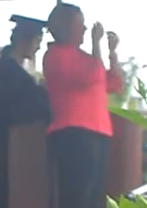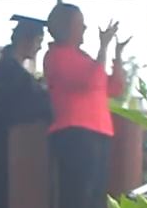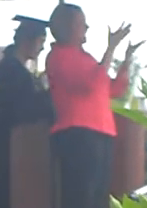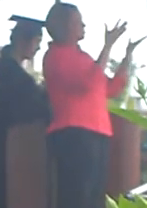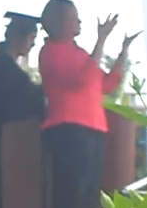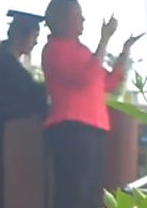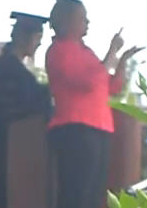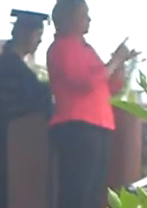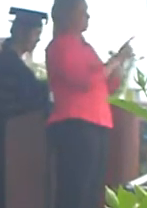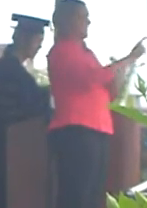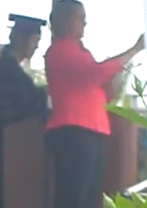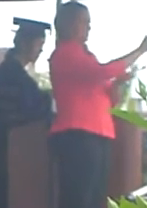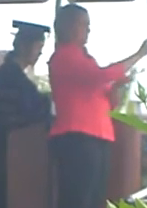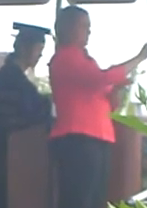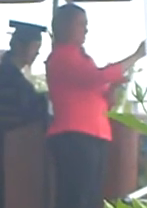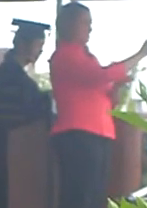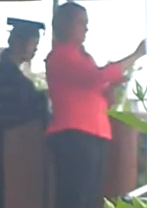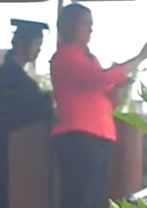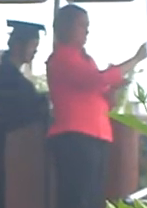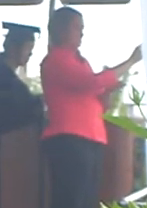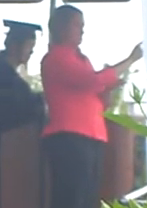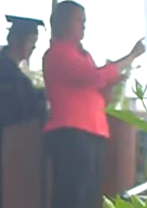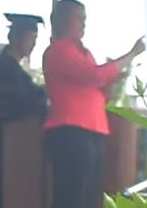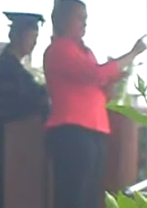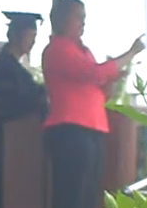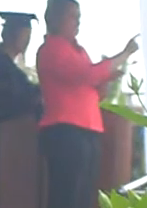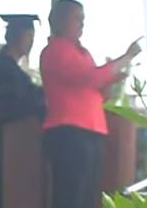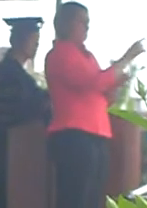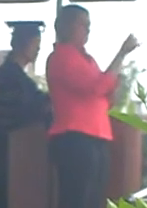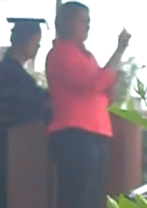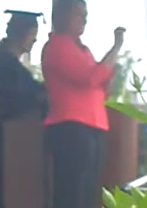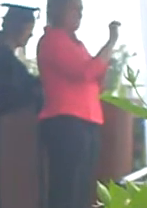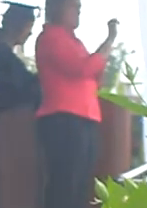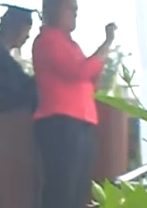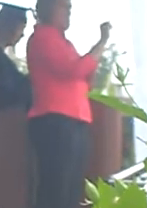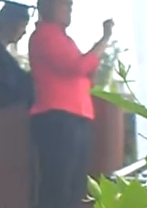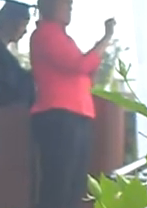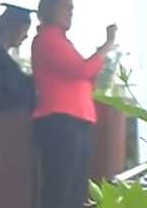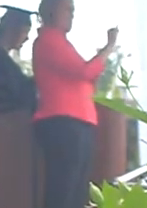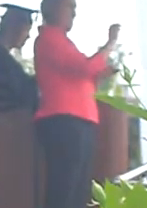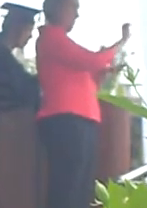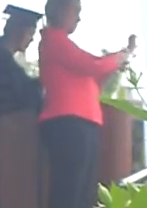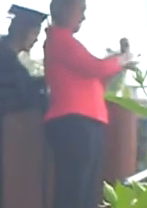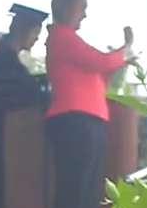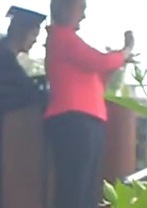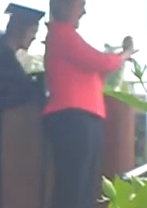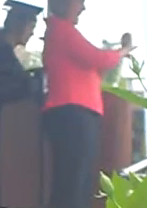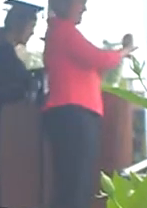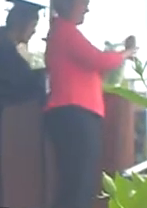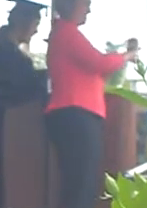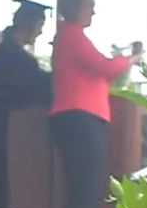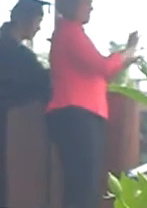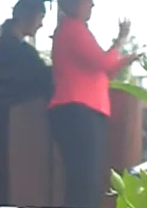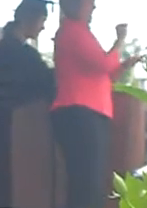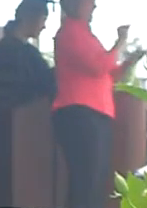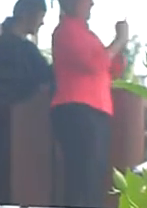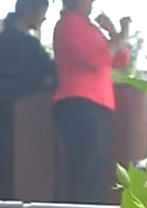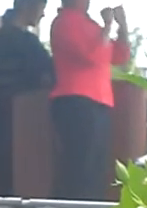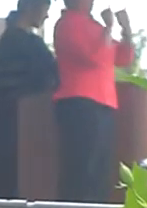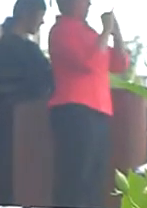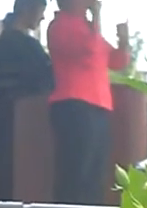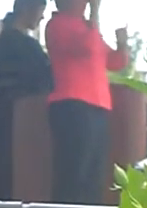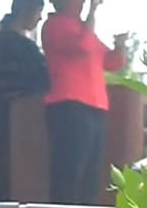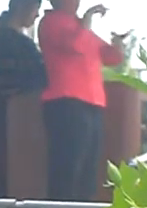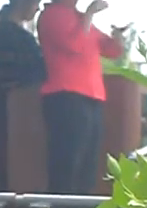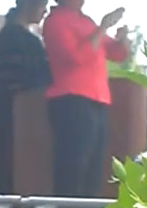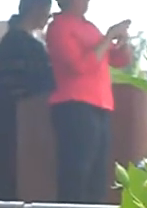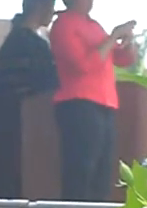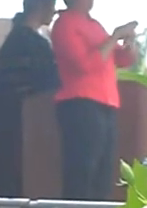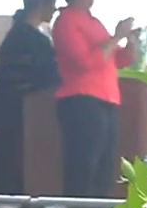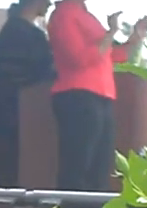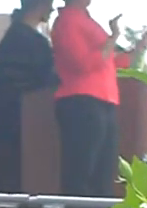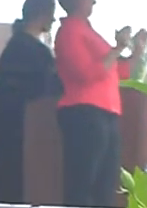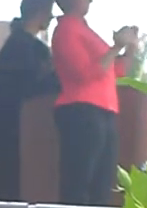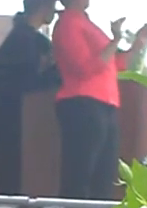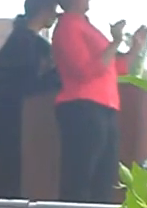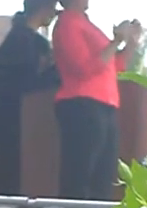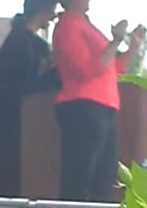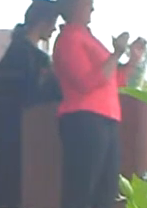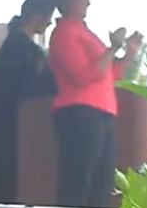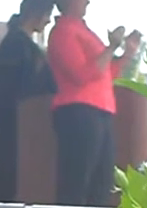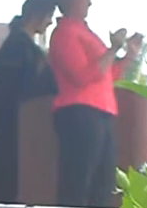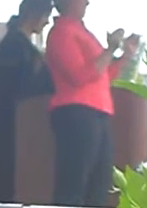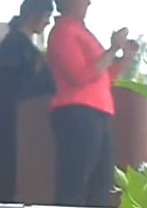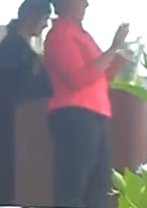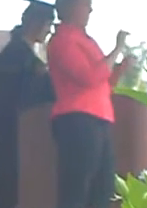And that's it. That's the hiring experience. And the worst part is, she'll probably say no. But that's okay, because you didn't tell her that you proposed to like